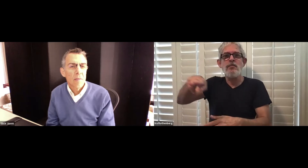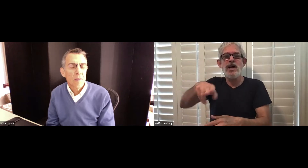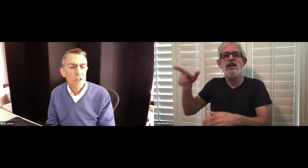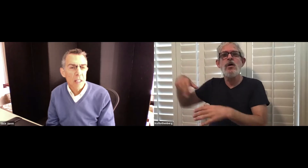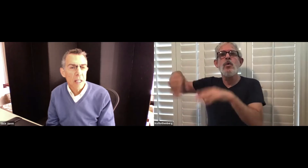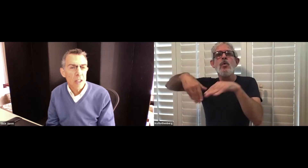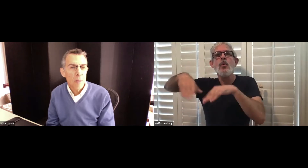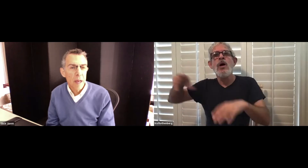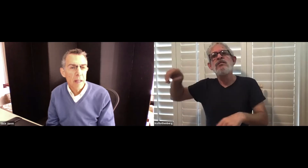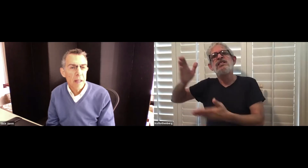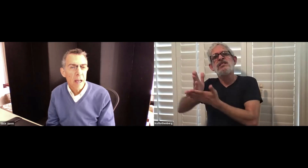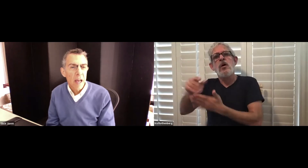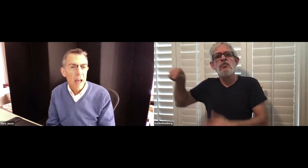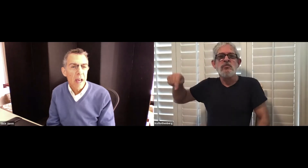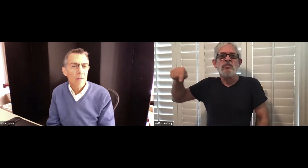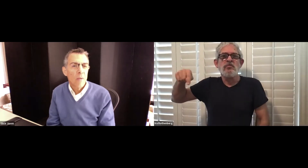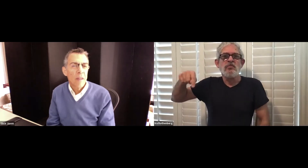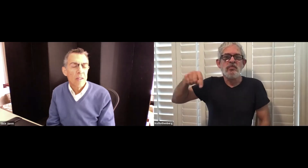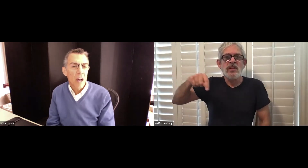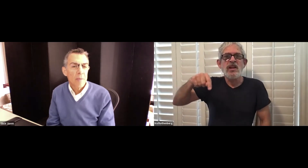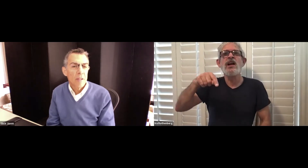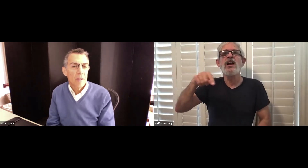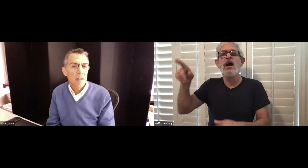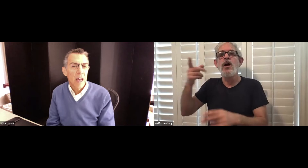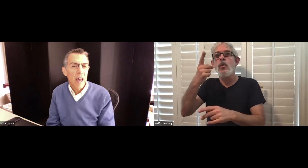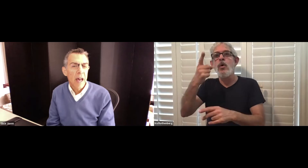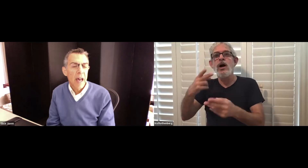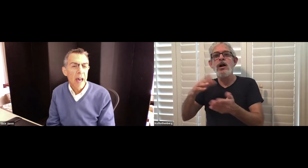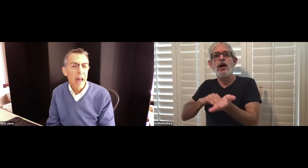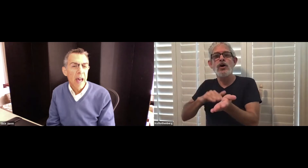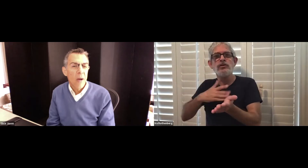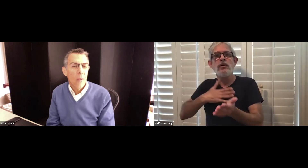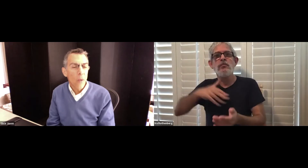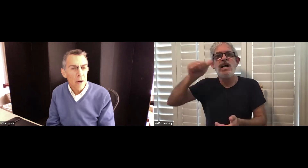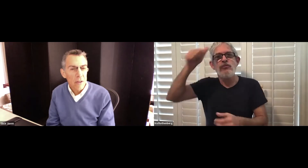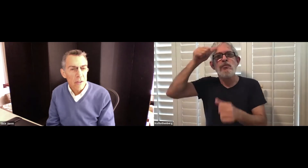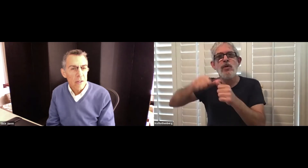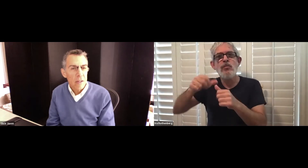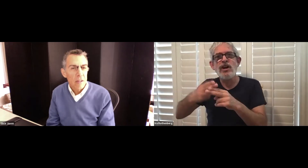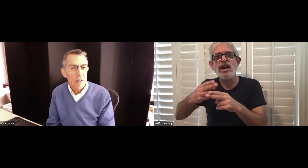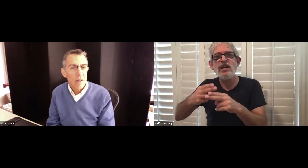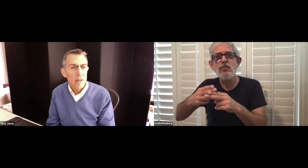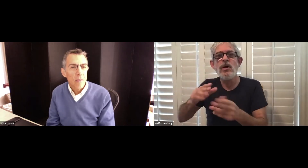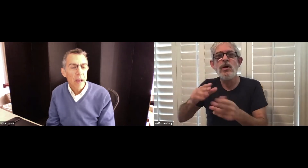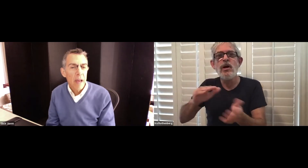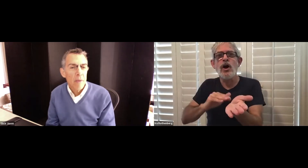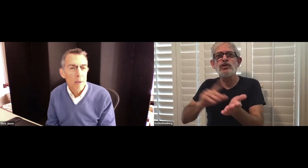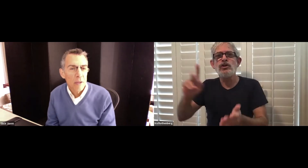checked each bed. And when they stopped, one nurse, my aunt remembers her name,